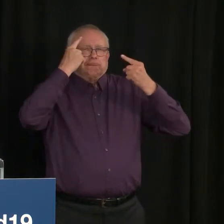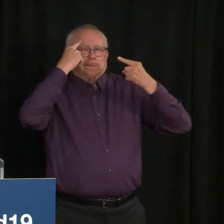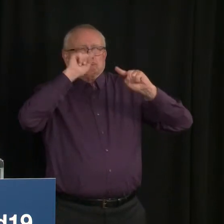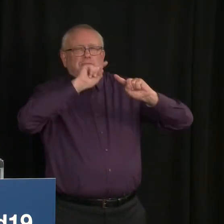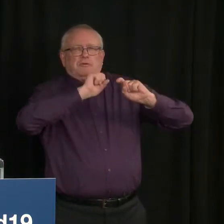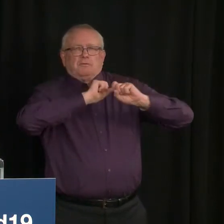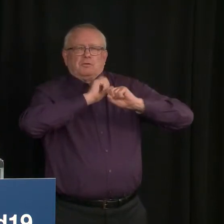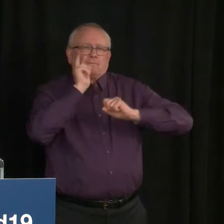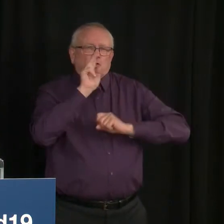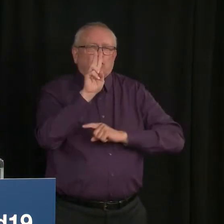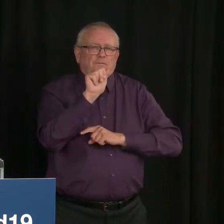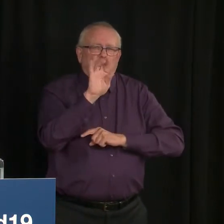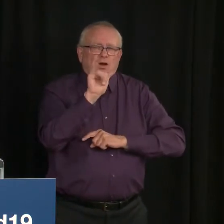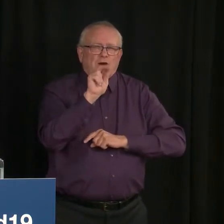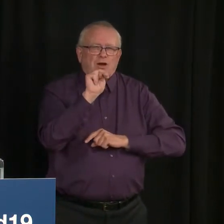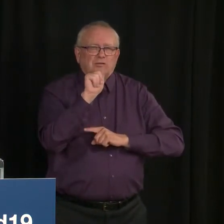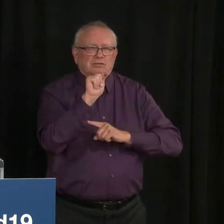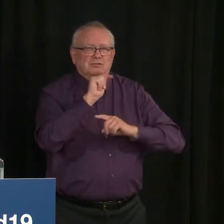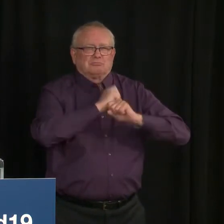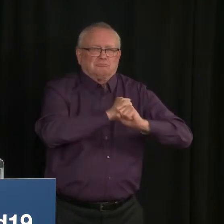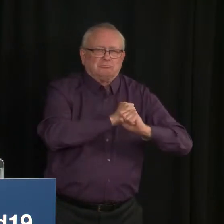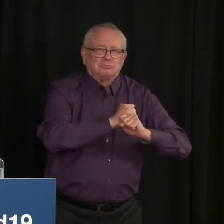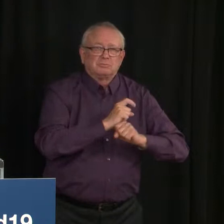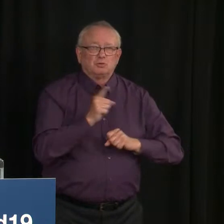opening plan where it's 70%